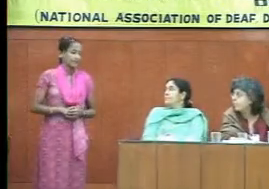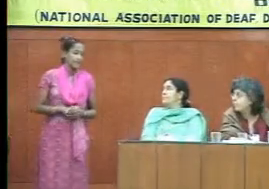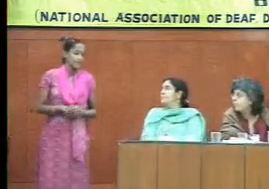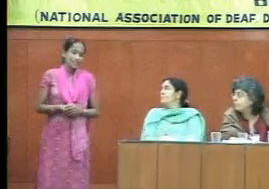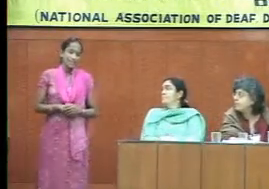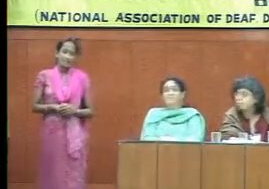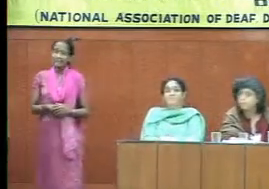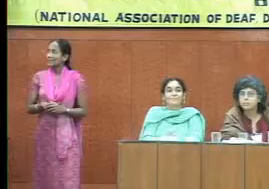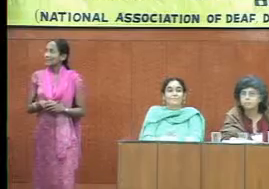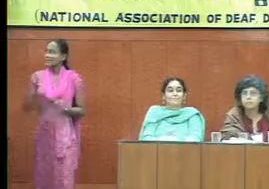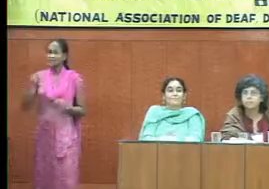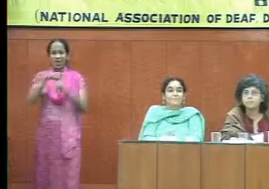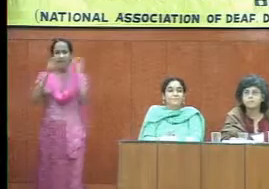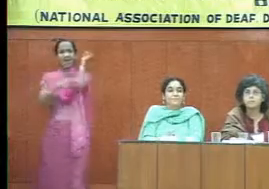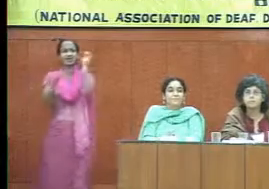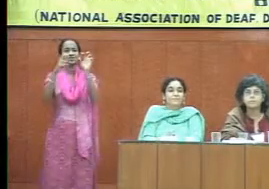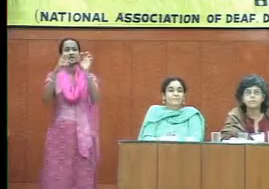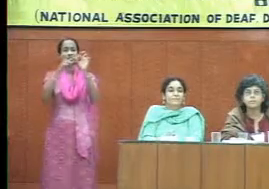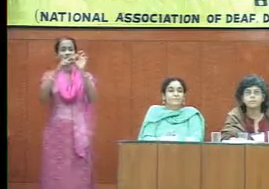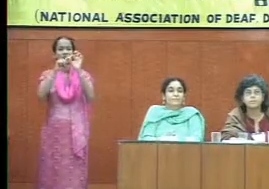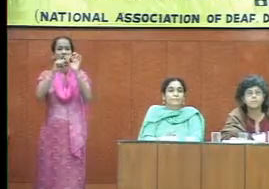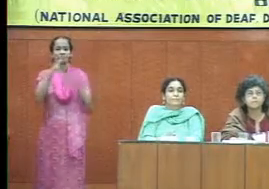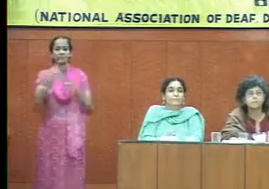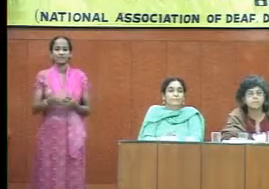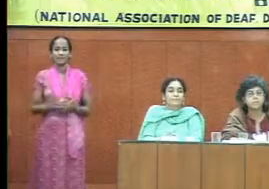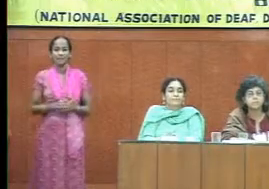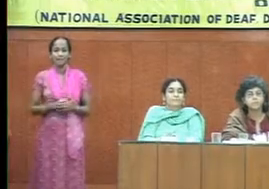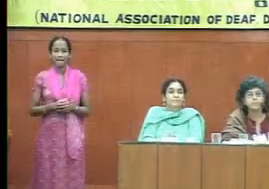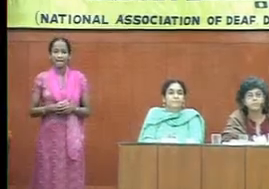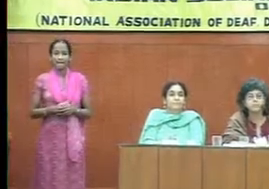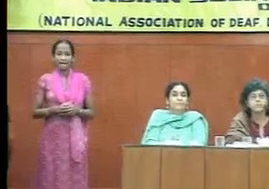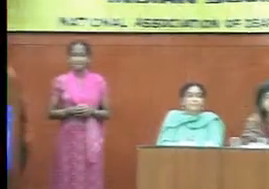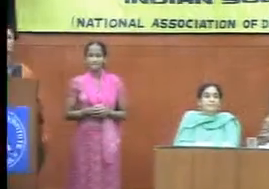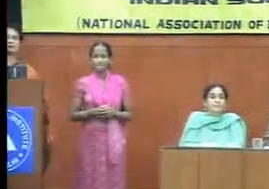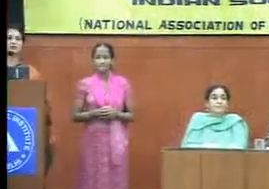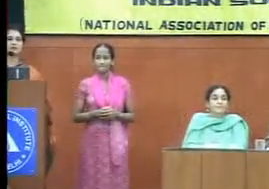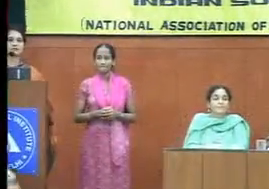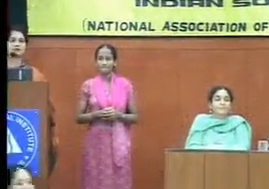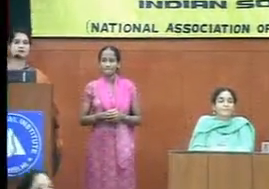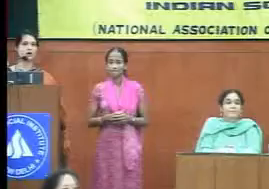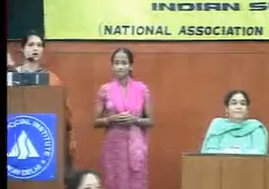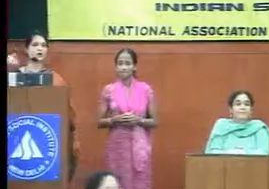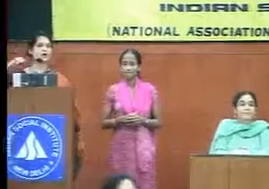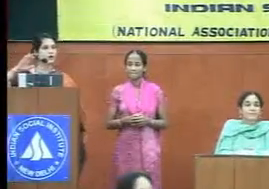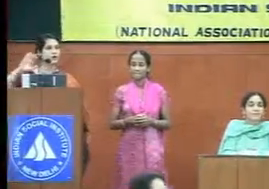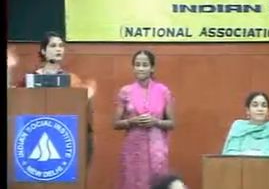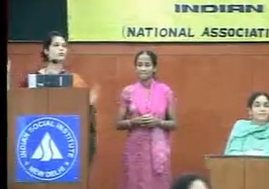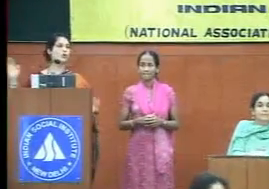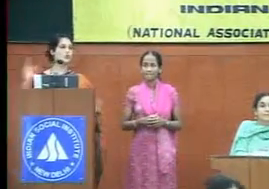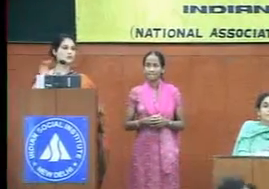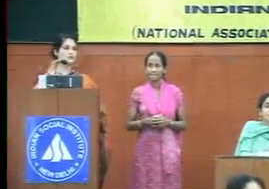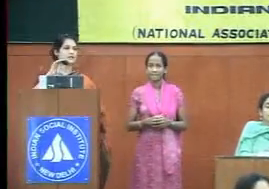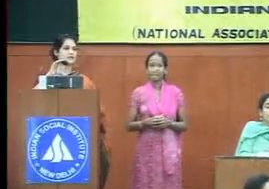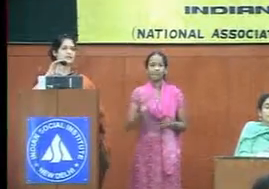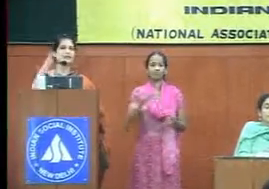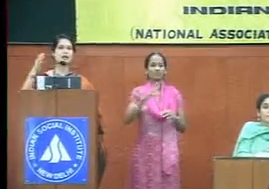We'll just take the last question, okay, Bhushan? Yeah, last question. But friends, we are here, so most of us are staying now, I think. So at the end of the session, following this,